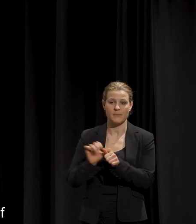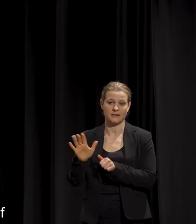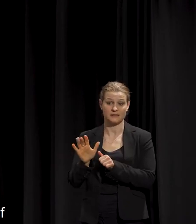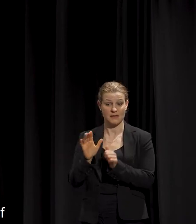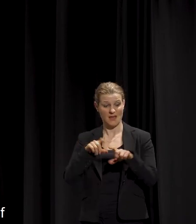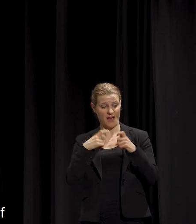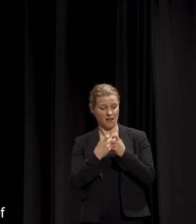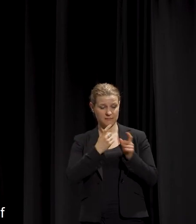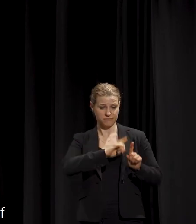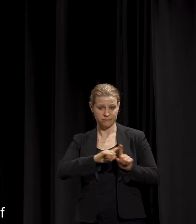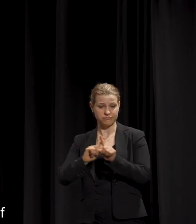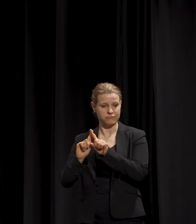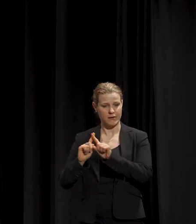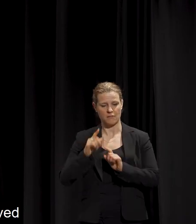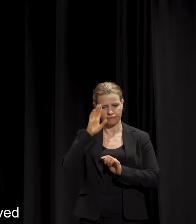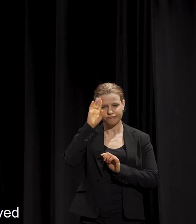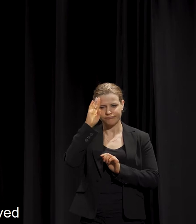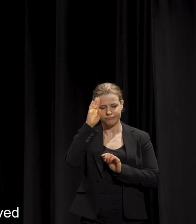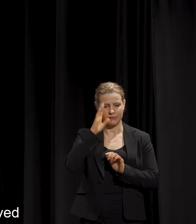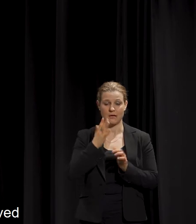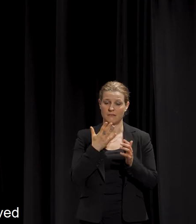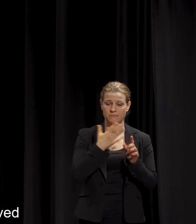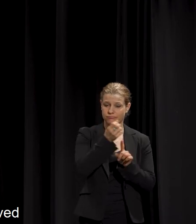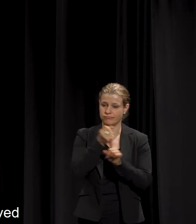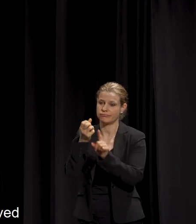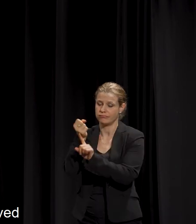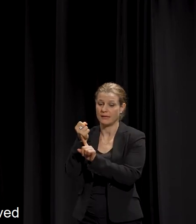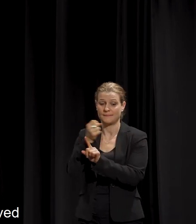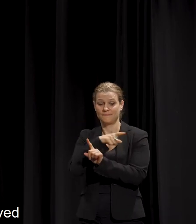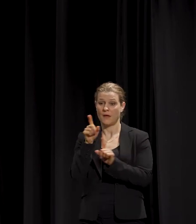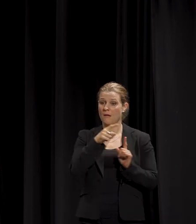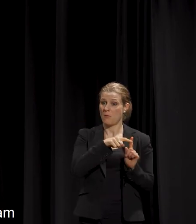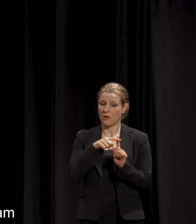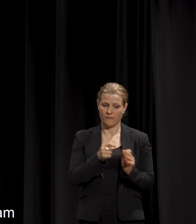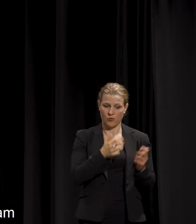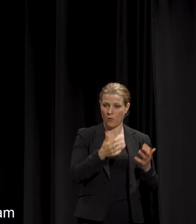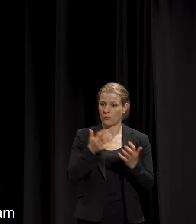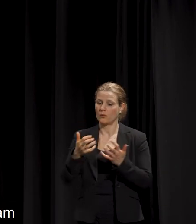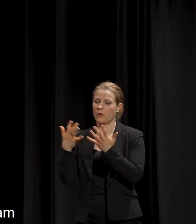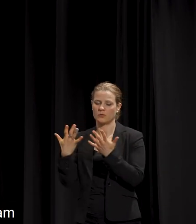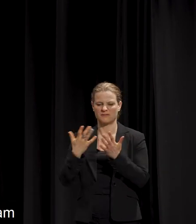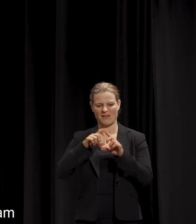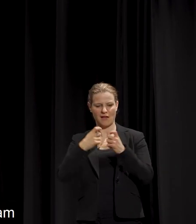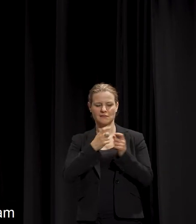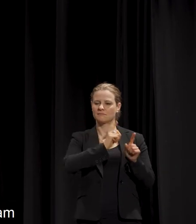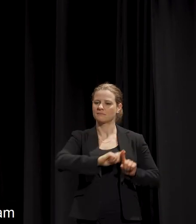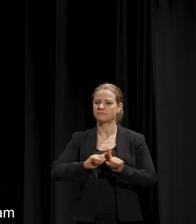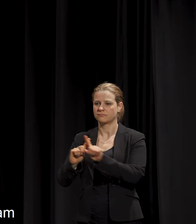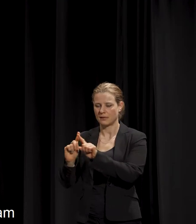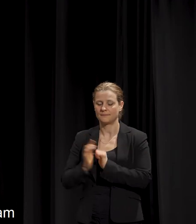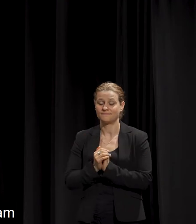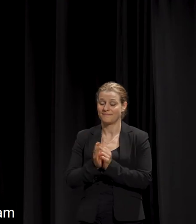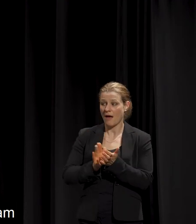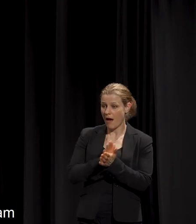all of their academic undertakings. These students have achieved consistently positive results across all subject areas. I